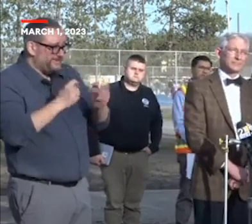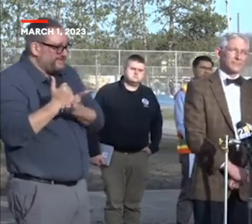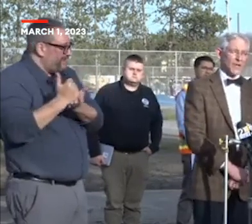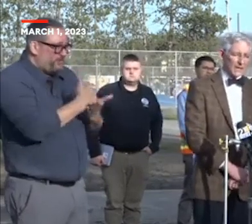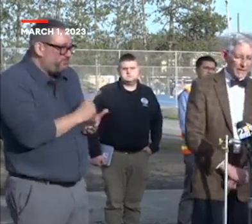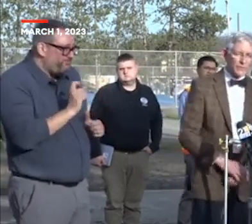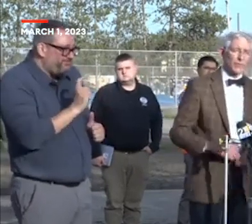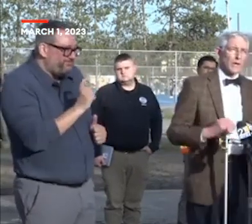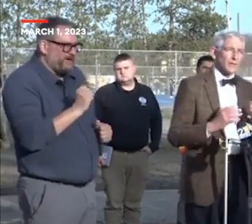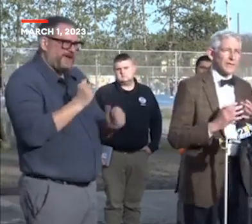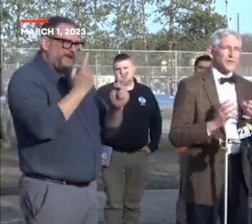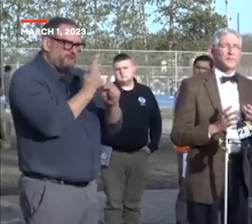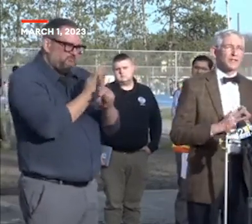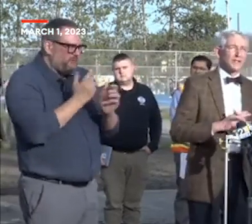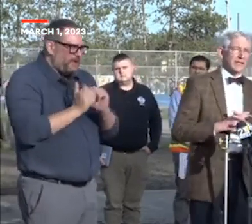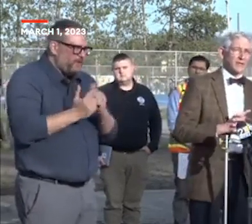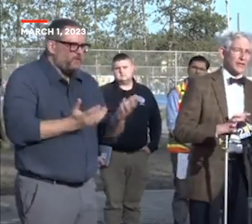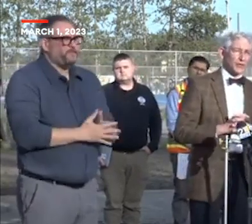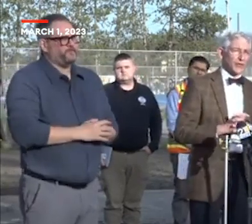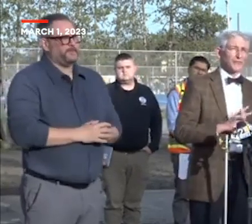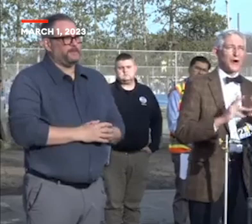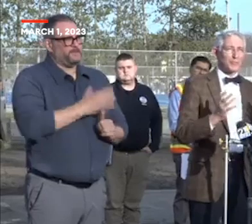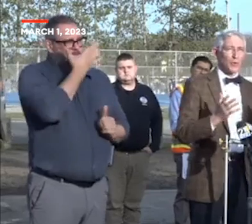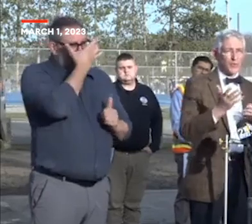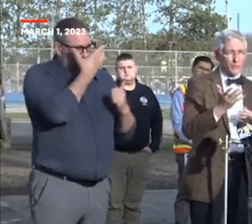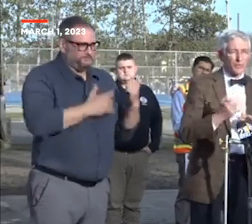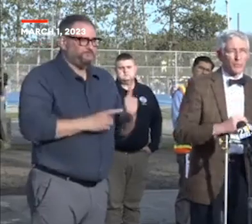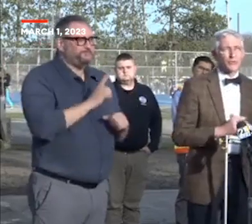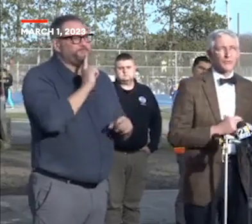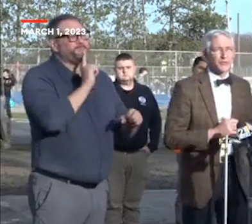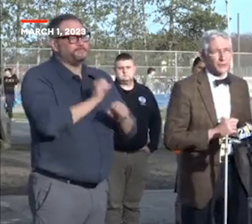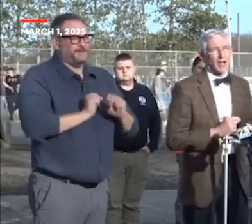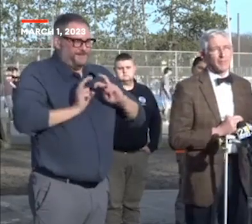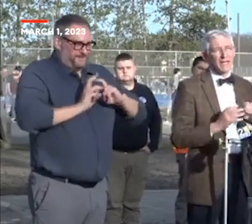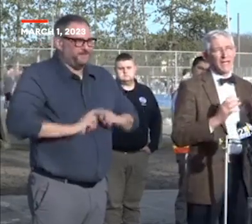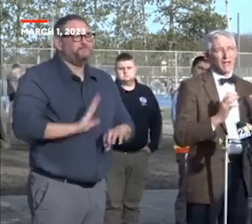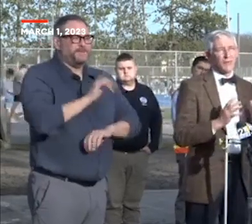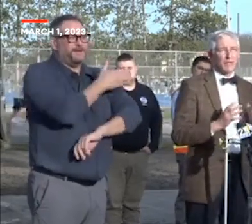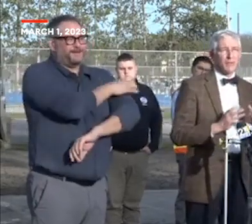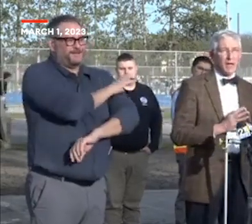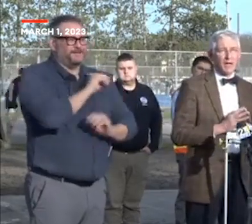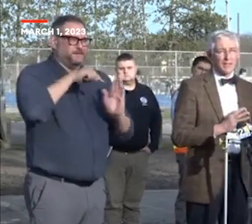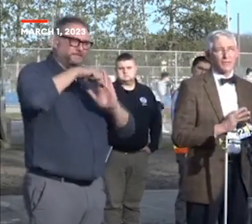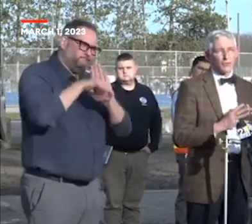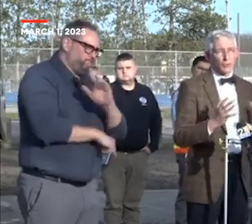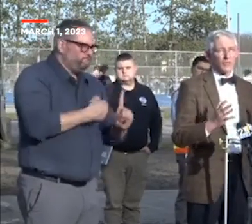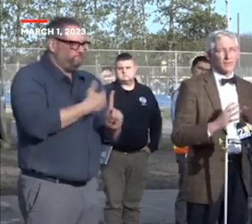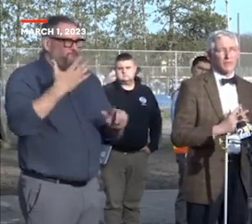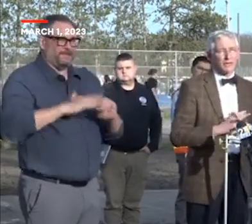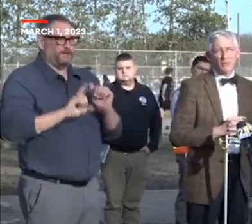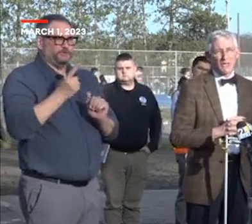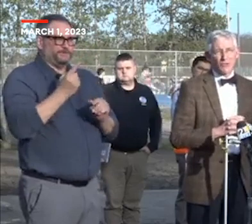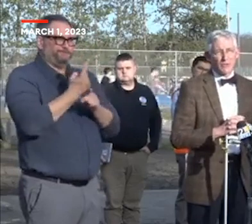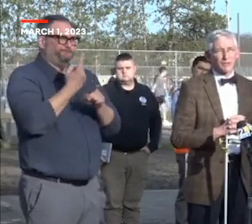figure that out? Yeah, so the assessment clinic is actually far more than what you've described. Every individual who